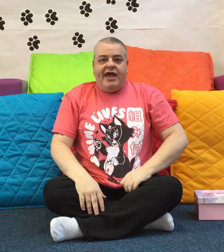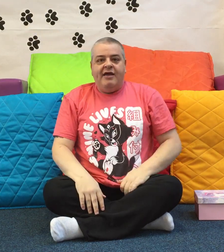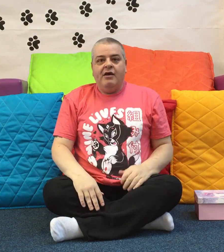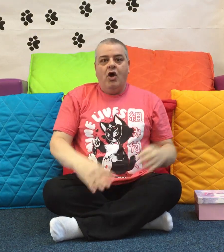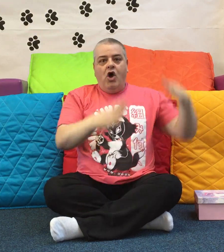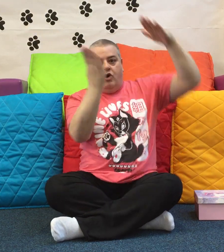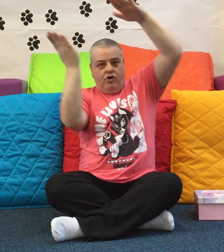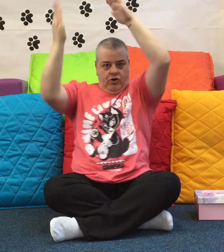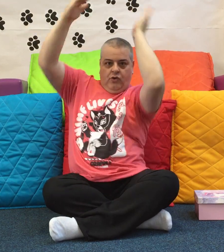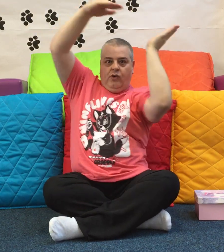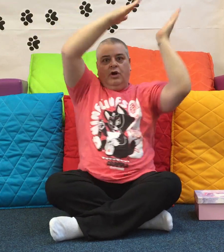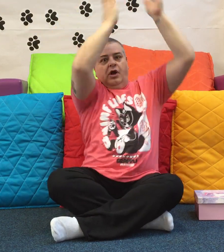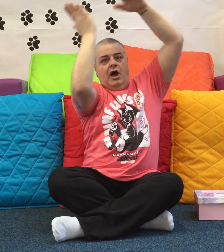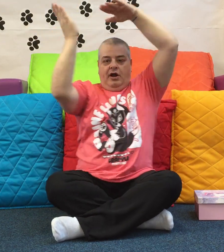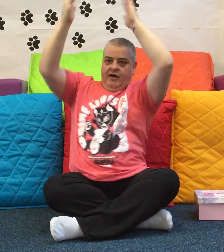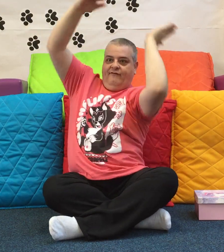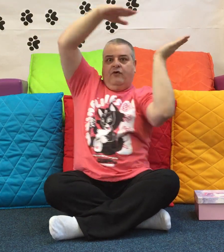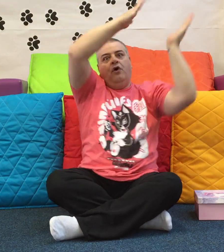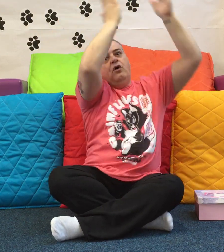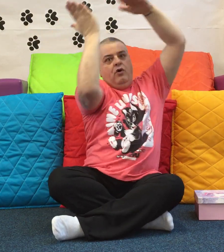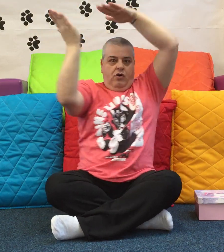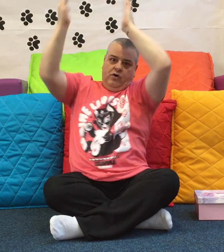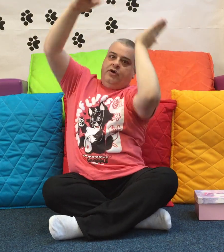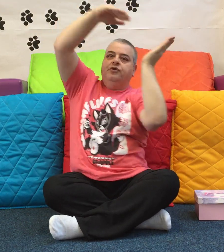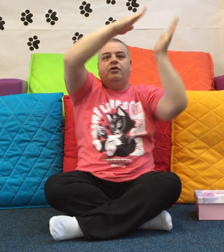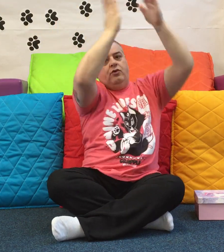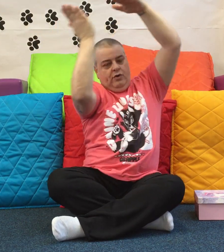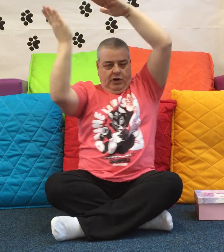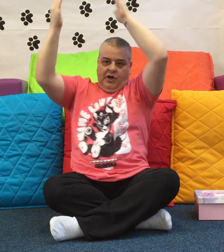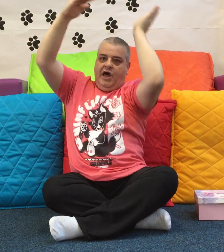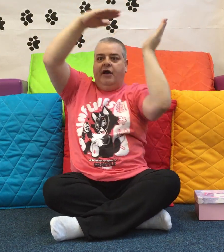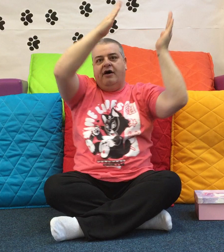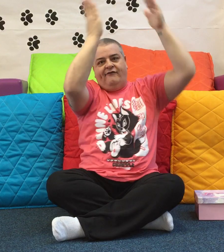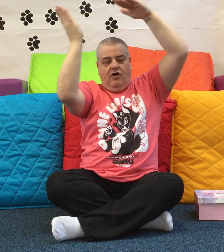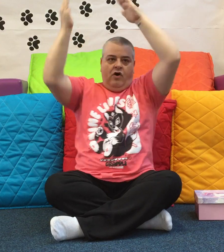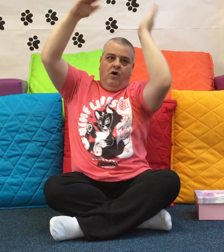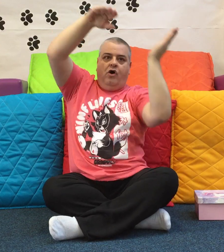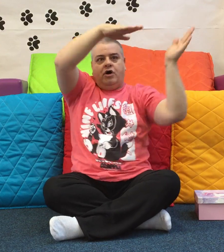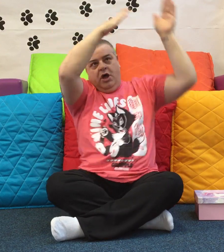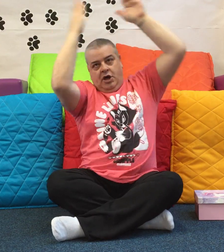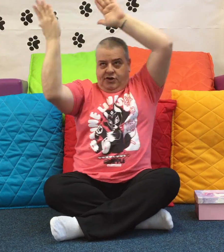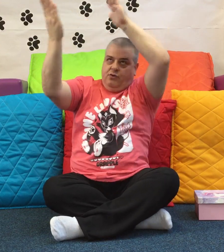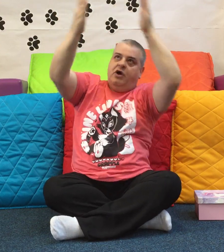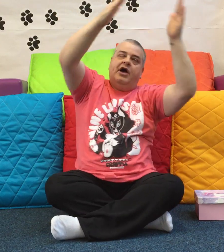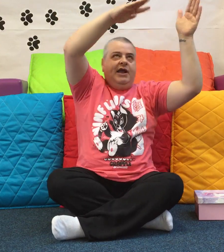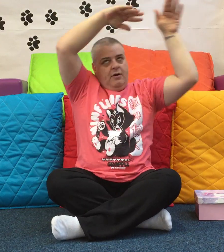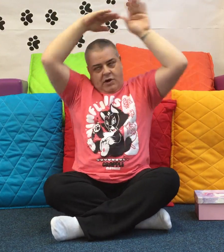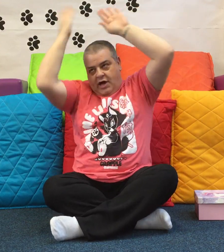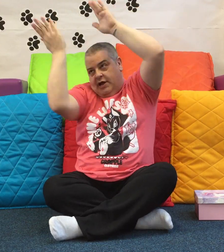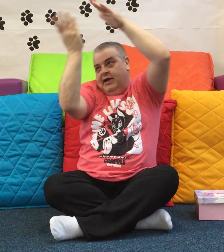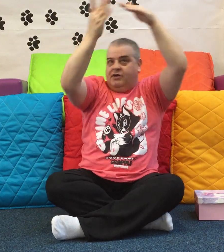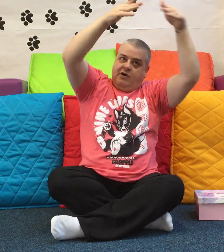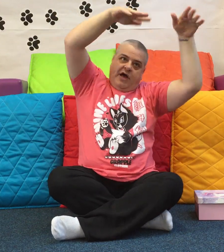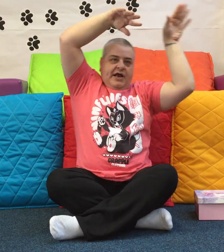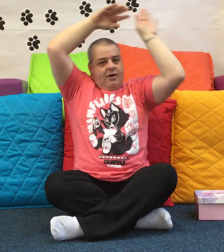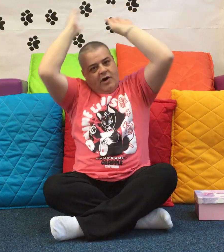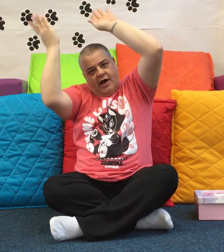ready? Noodle on a fork, noodle on a fork. Twirly, whirly, twirly,